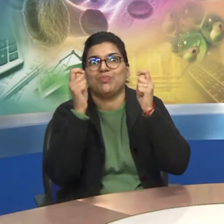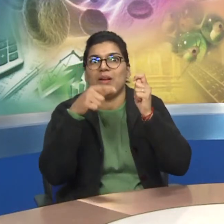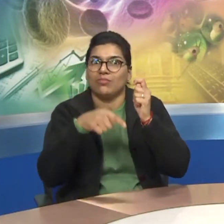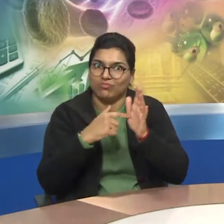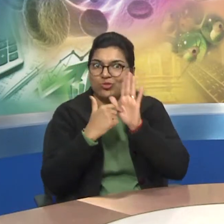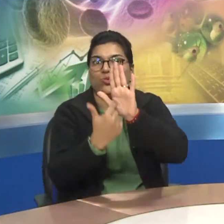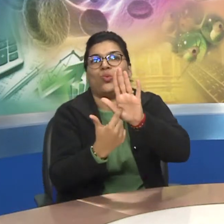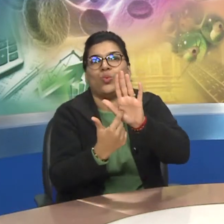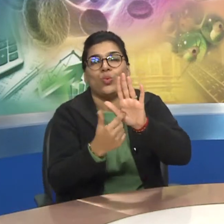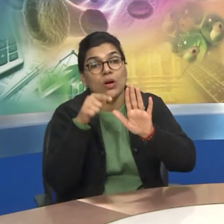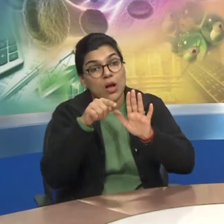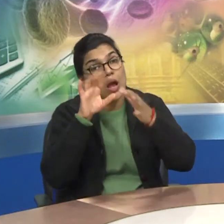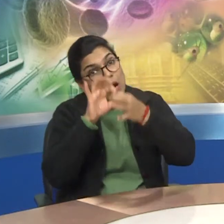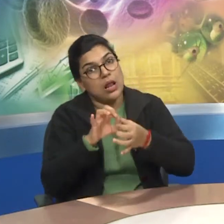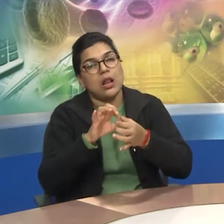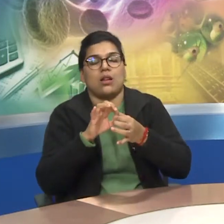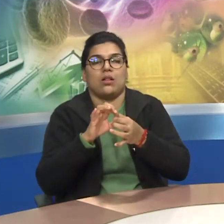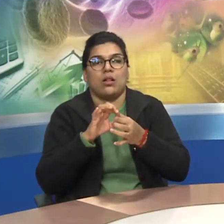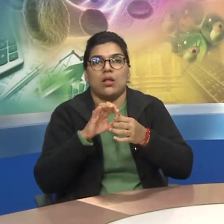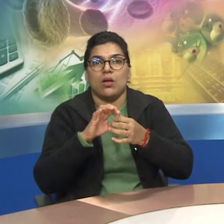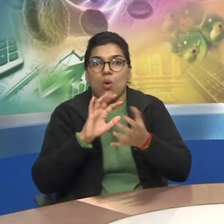So Earth Hour is a global event